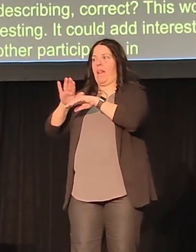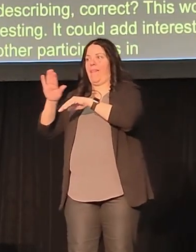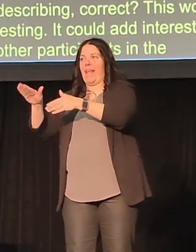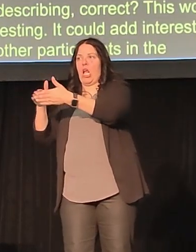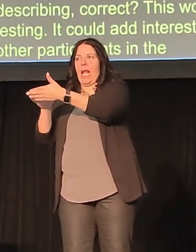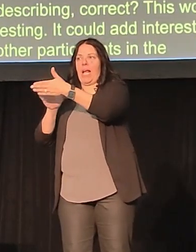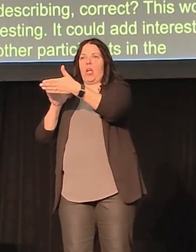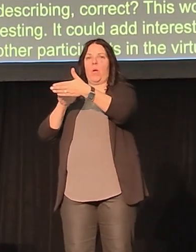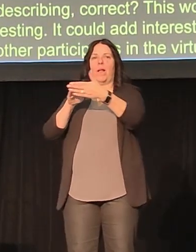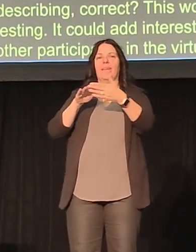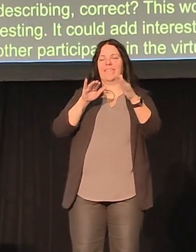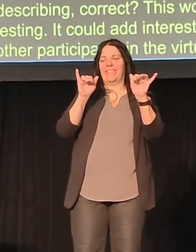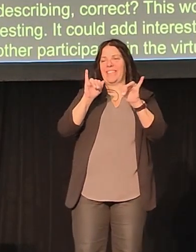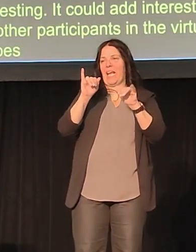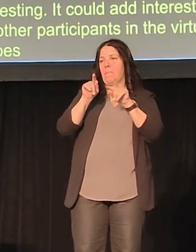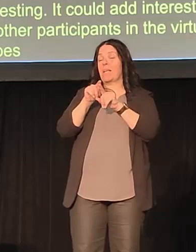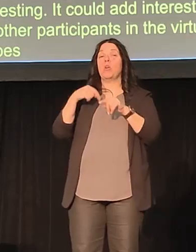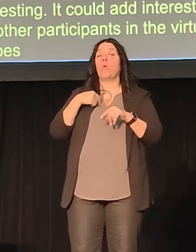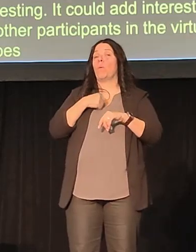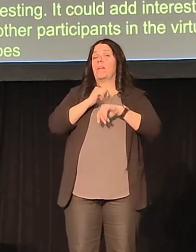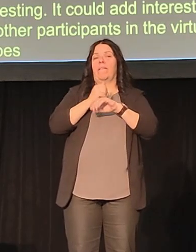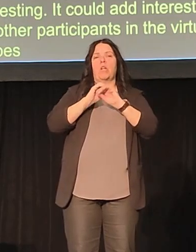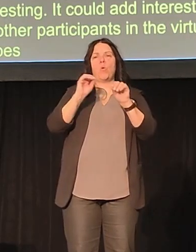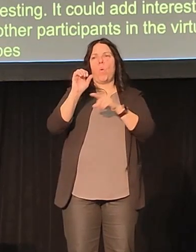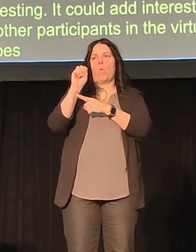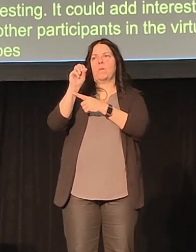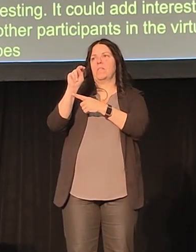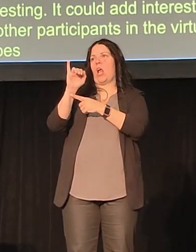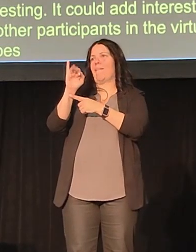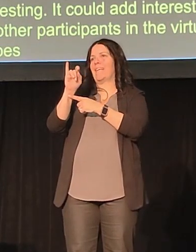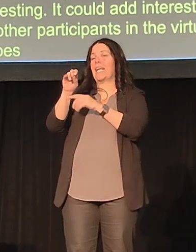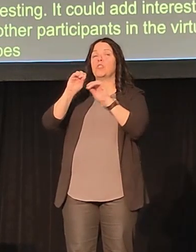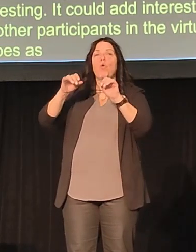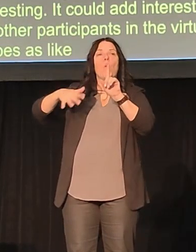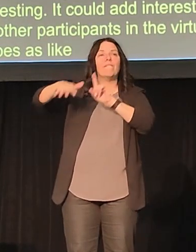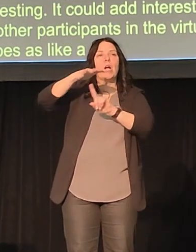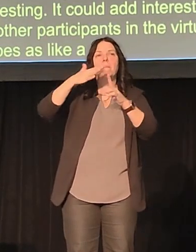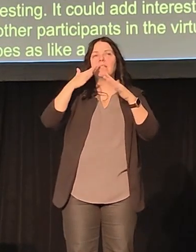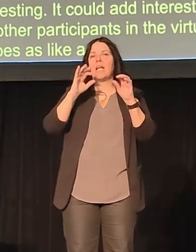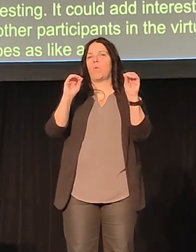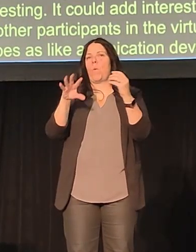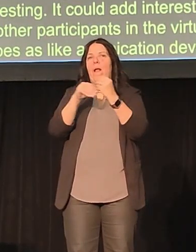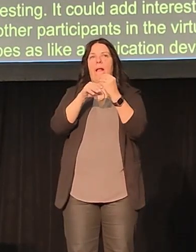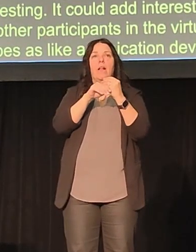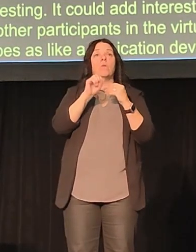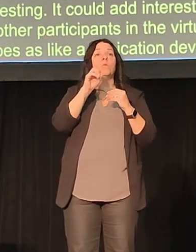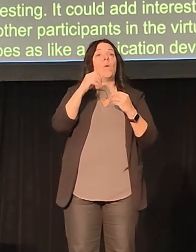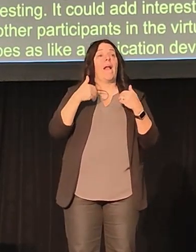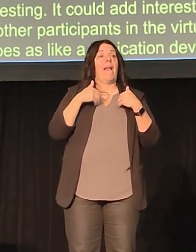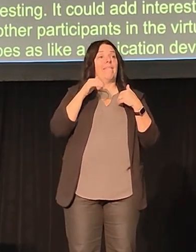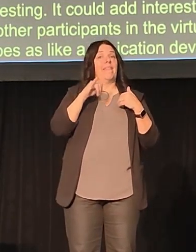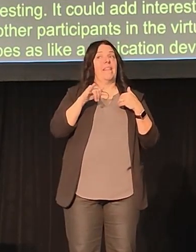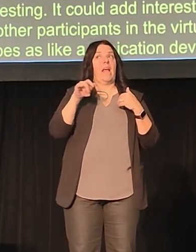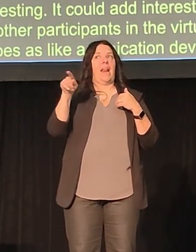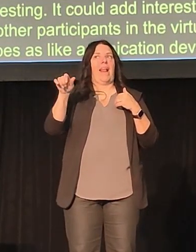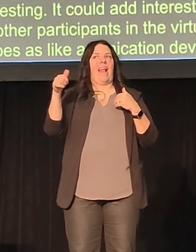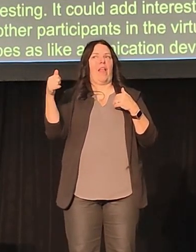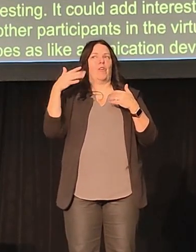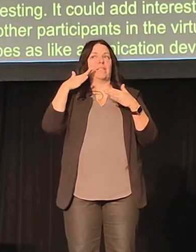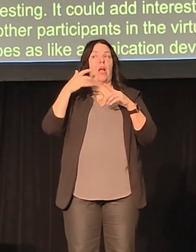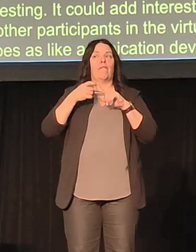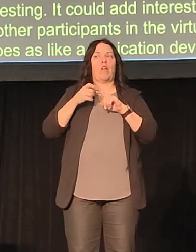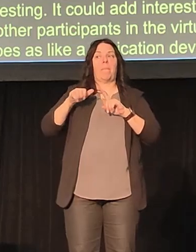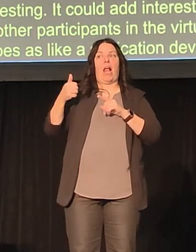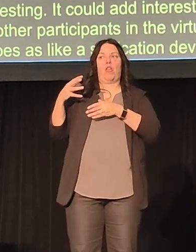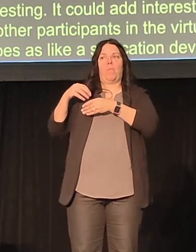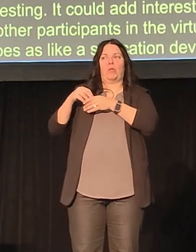sonification device. When we implemented it, we didn't have any sonification or any environmental sounds. So having those other sounds from the